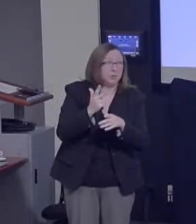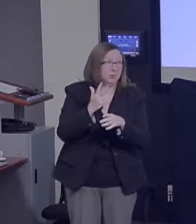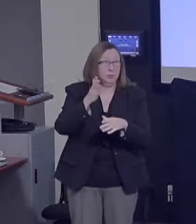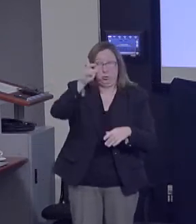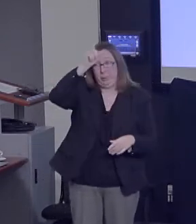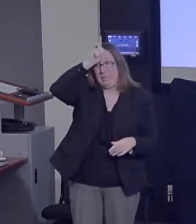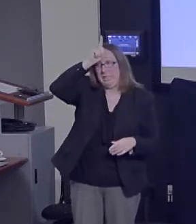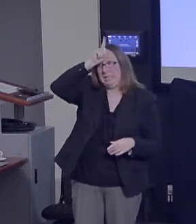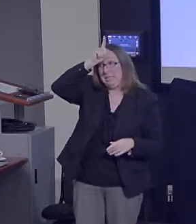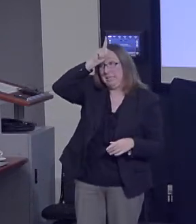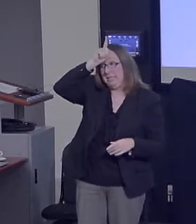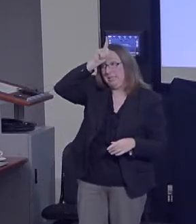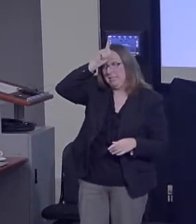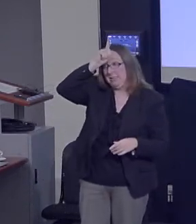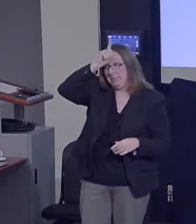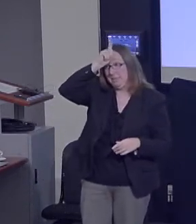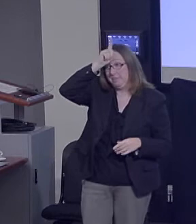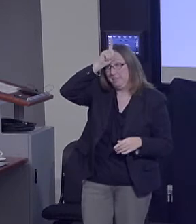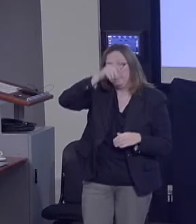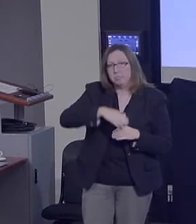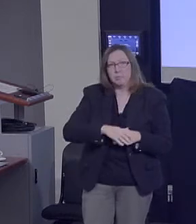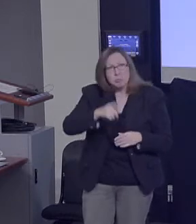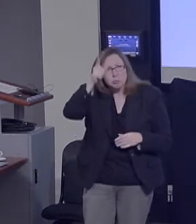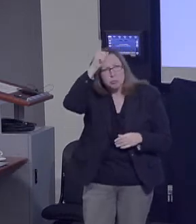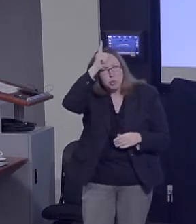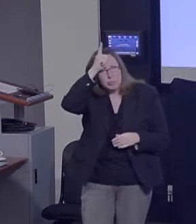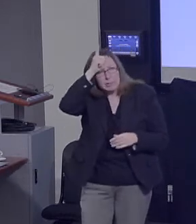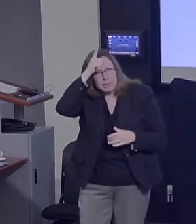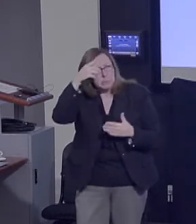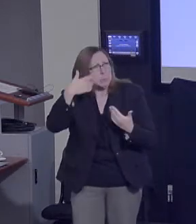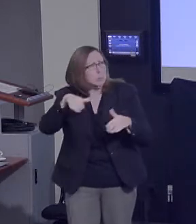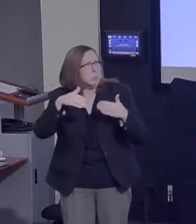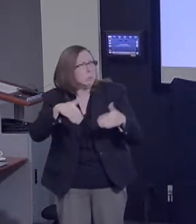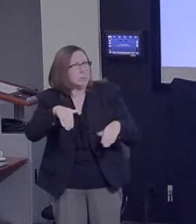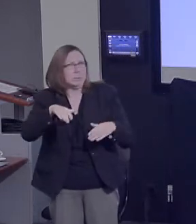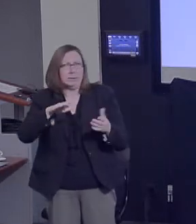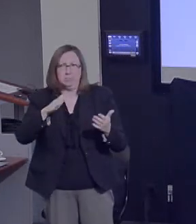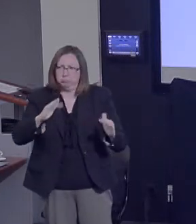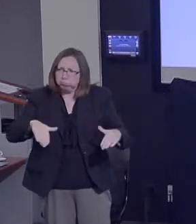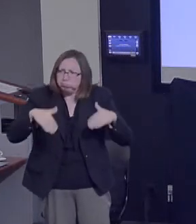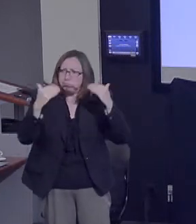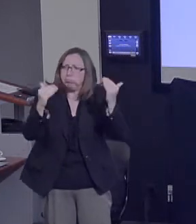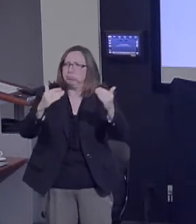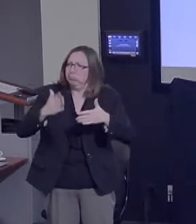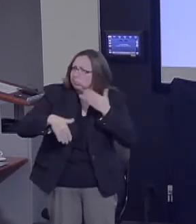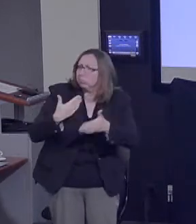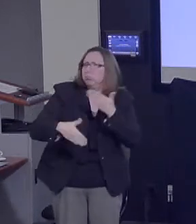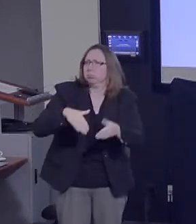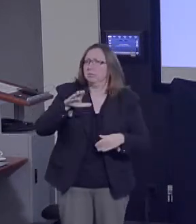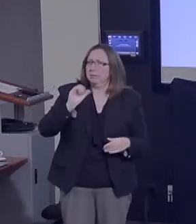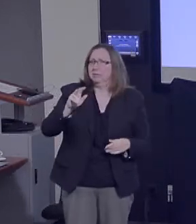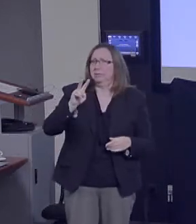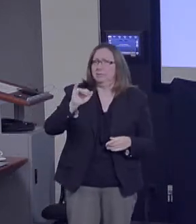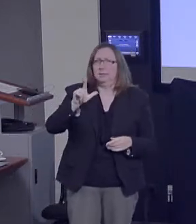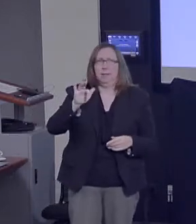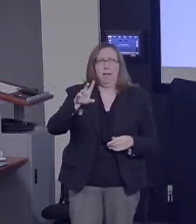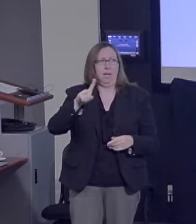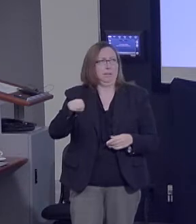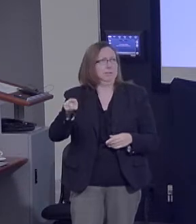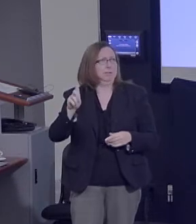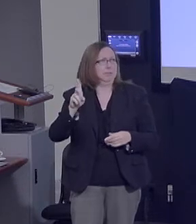Germany is one of the most civilized countries in the world. And this country was very civilized also in the 30s.